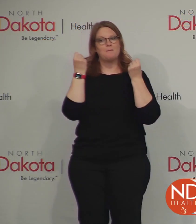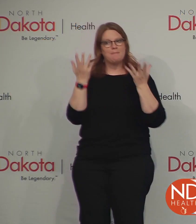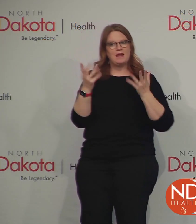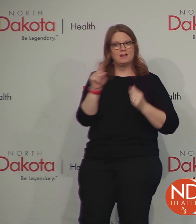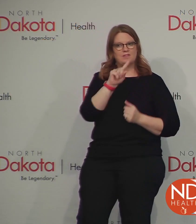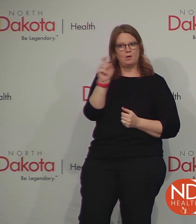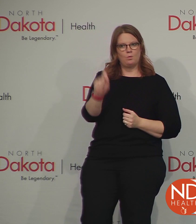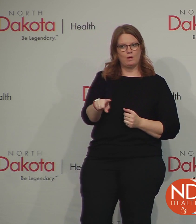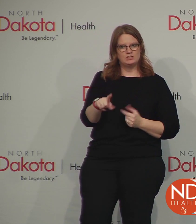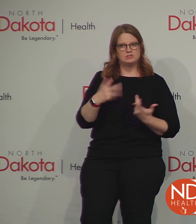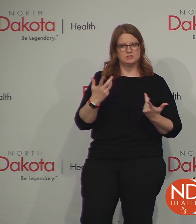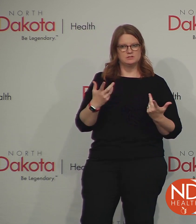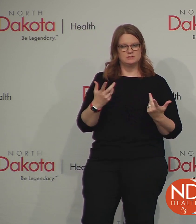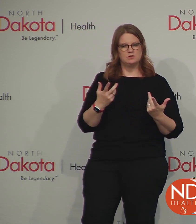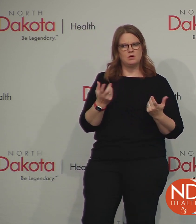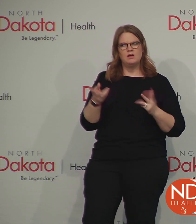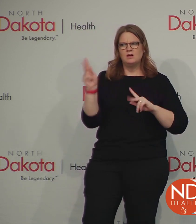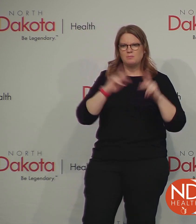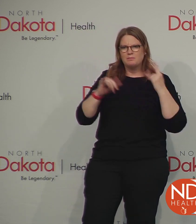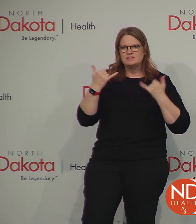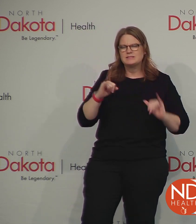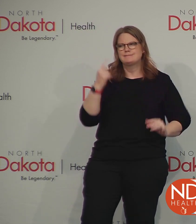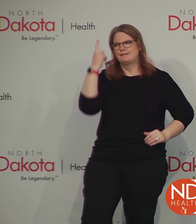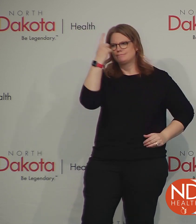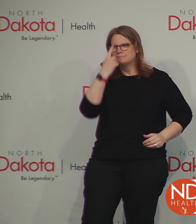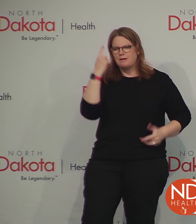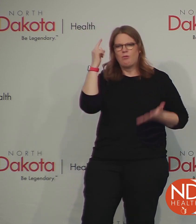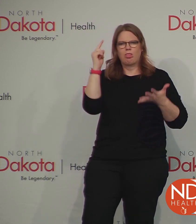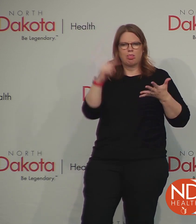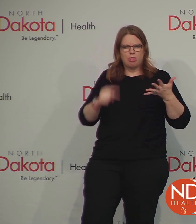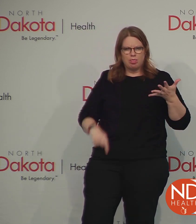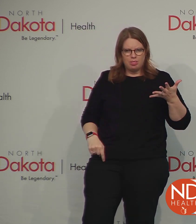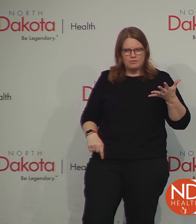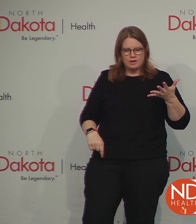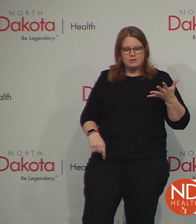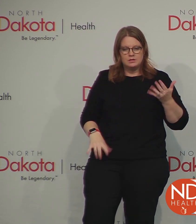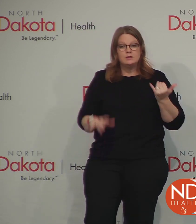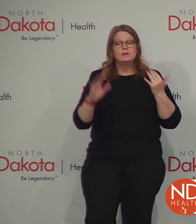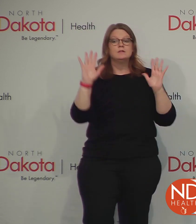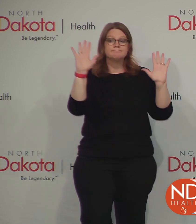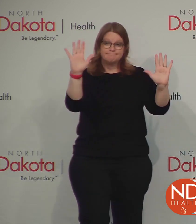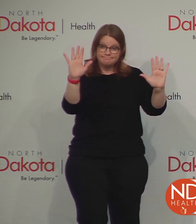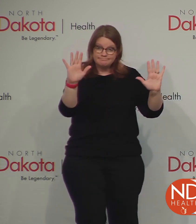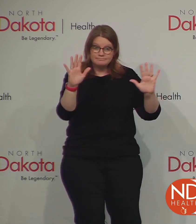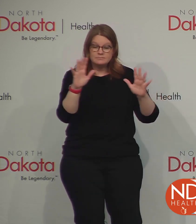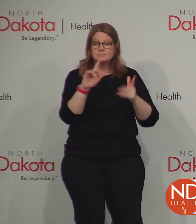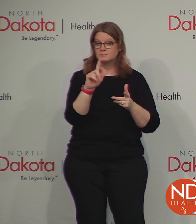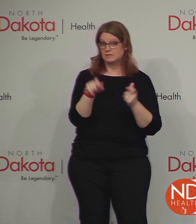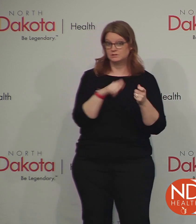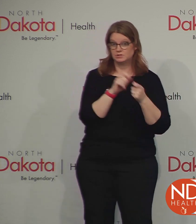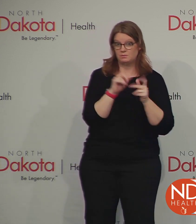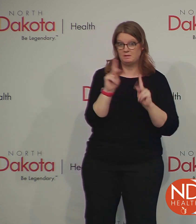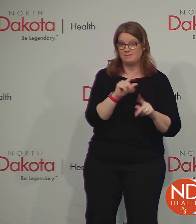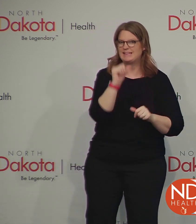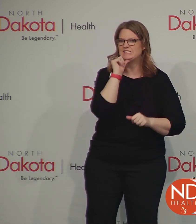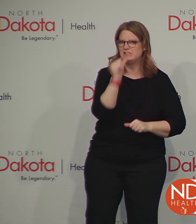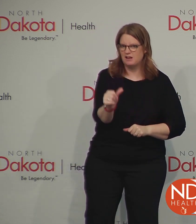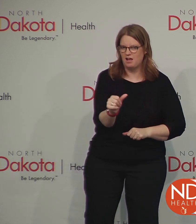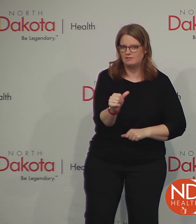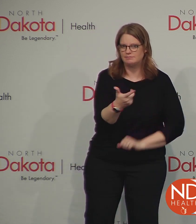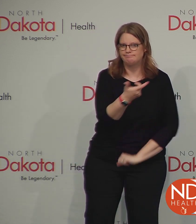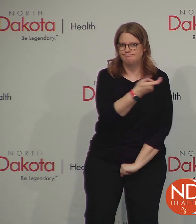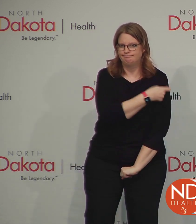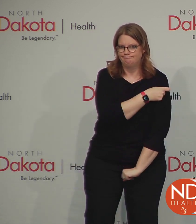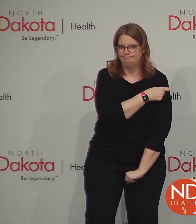that people have had around COVID-19 vaccine. And so there are certain people who should not receive COVID-19